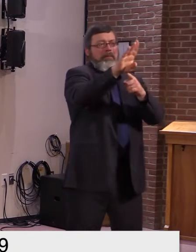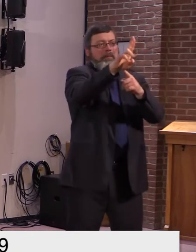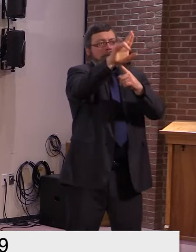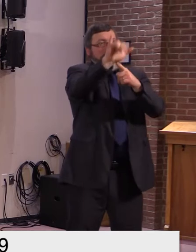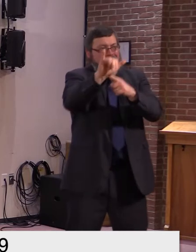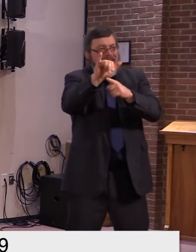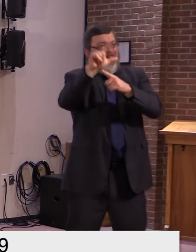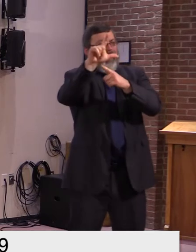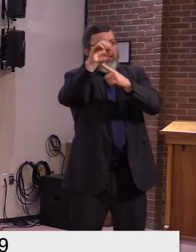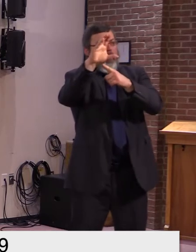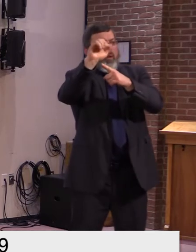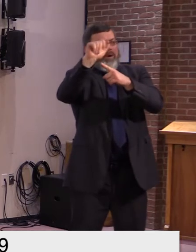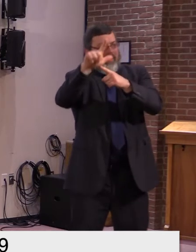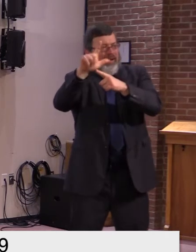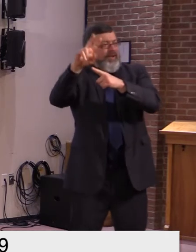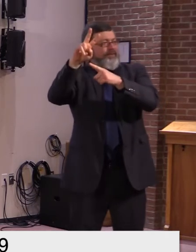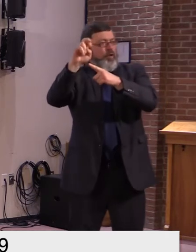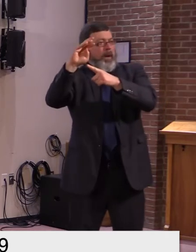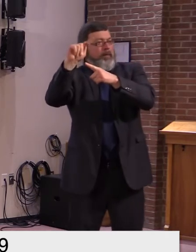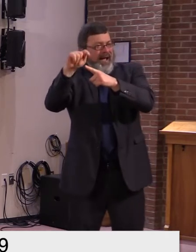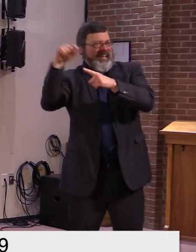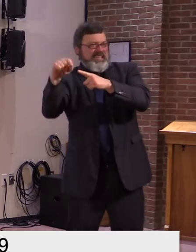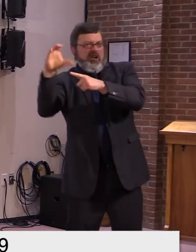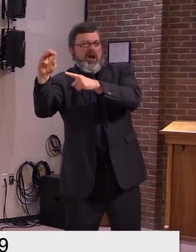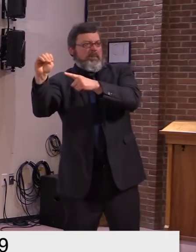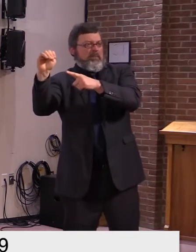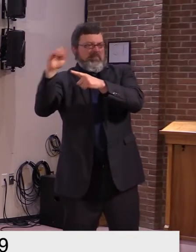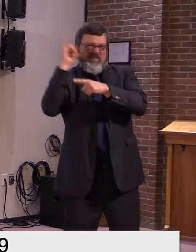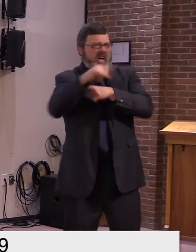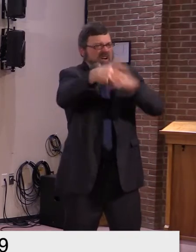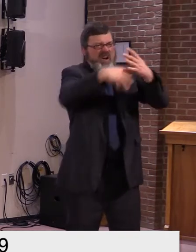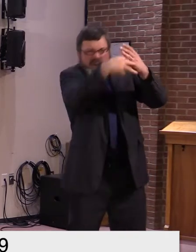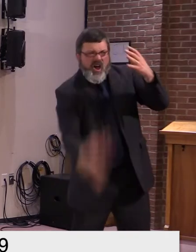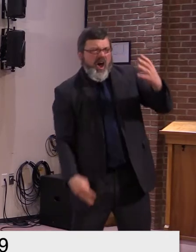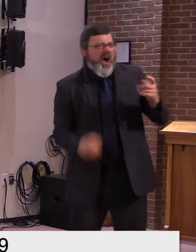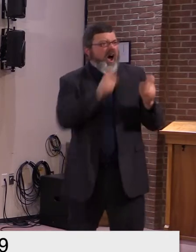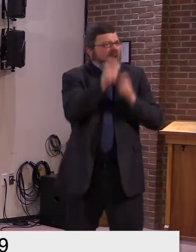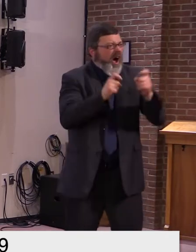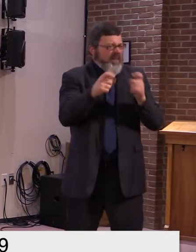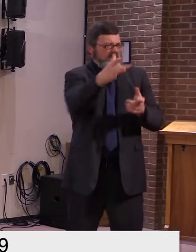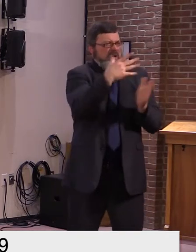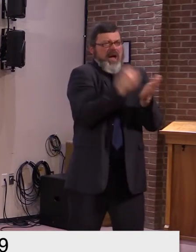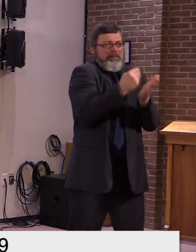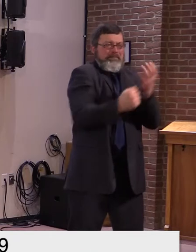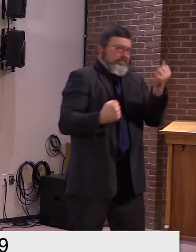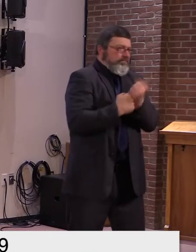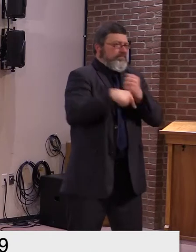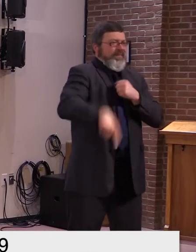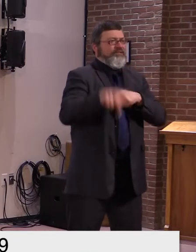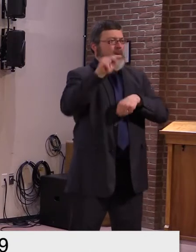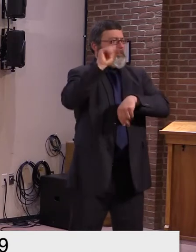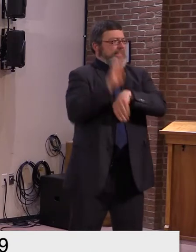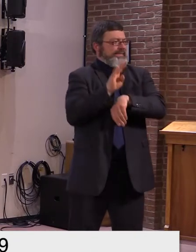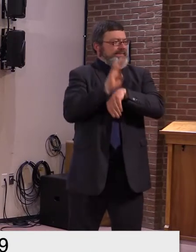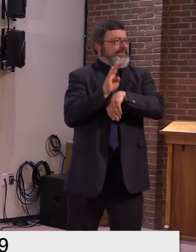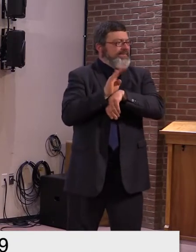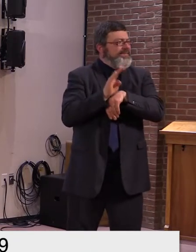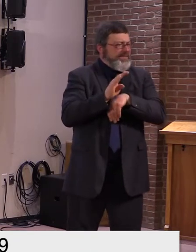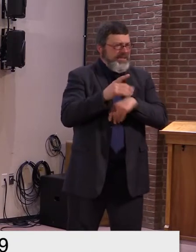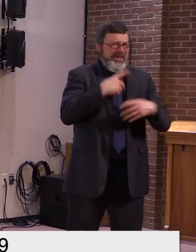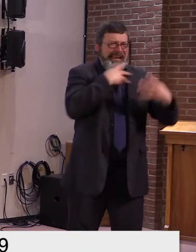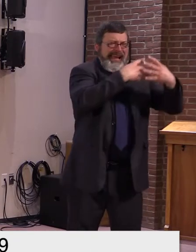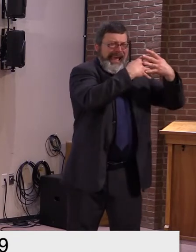buyvermontmade.com, where the Department of Tourism and Marketing has created a great resource to help you shop local. And don't